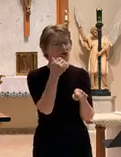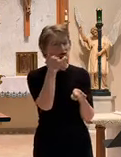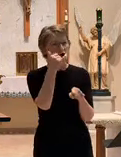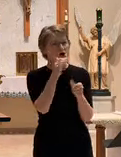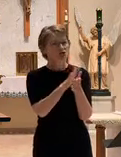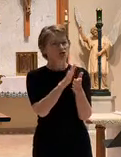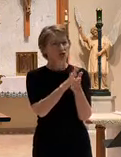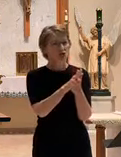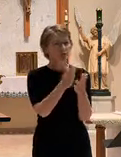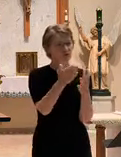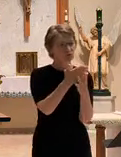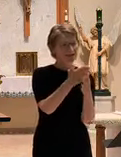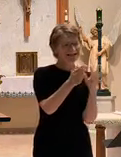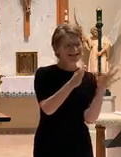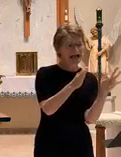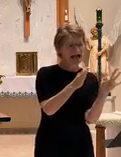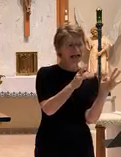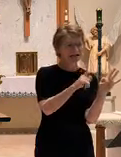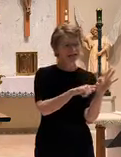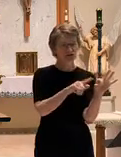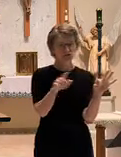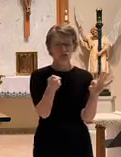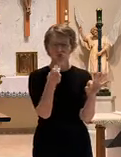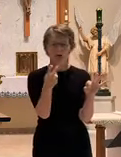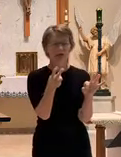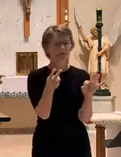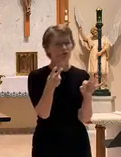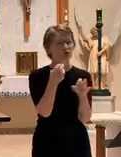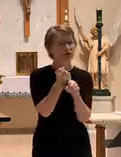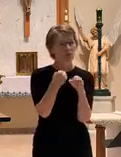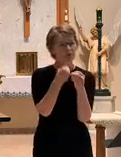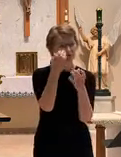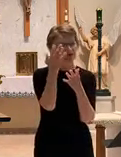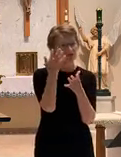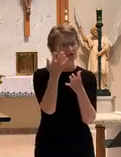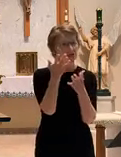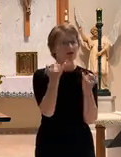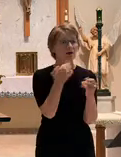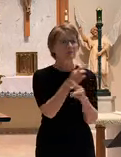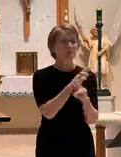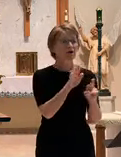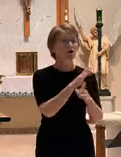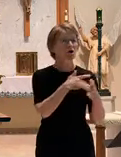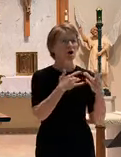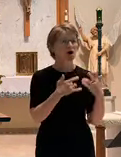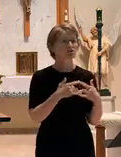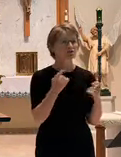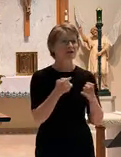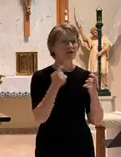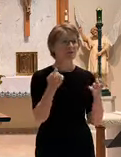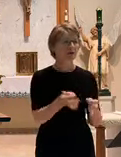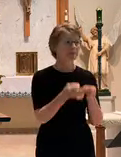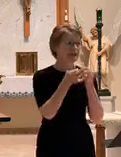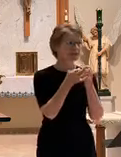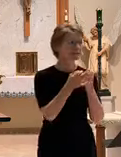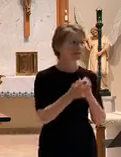and 12 p.m. for more information. Let us prepare our hearts to celebrate Holy Mass.